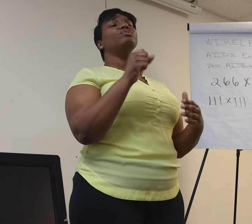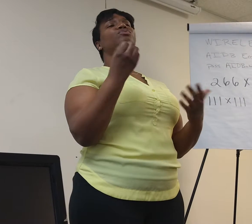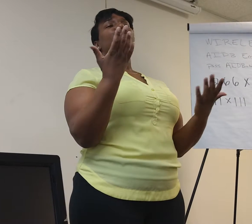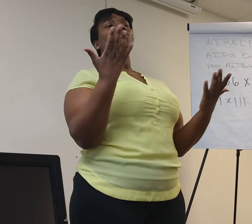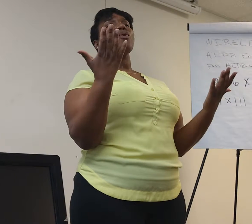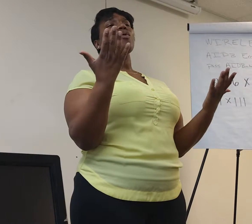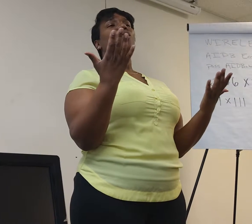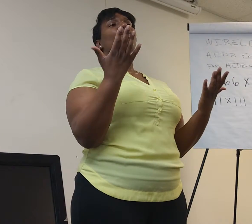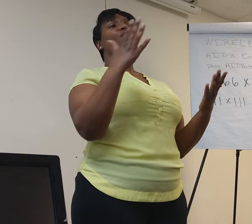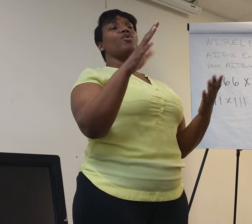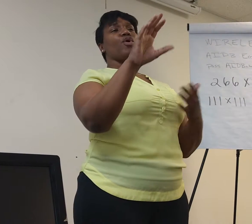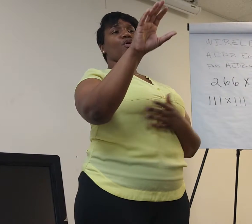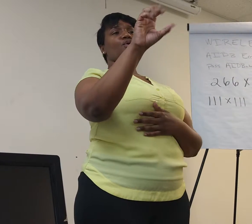sanitizer cloths? What do you keep them in?